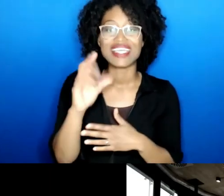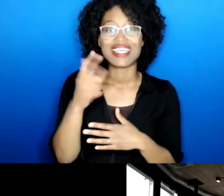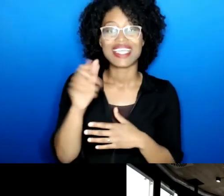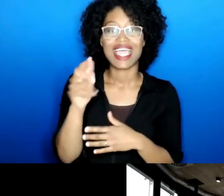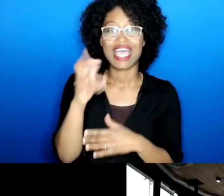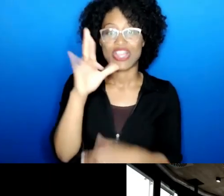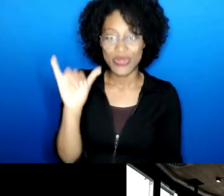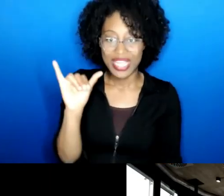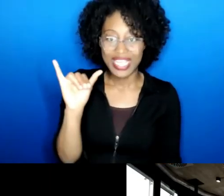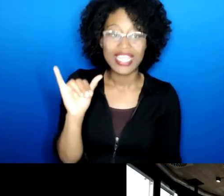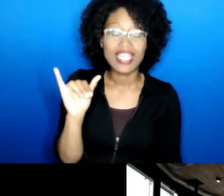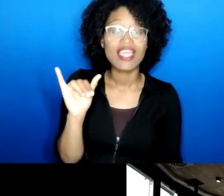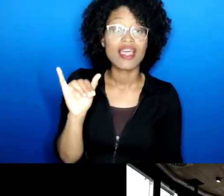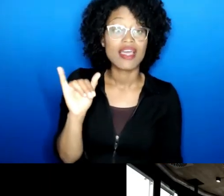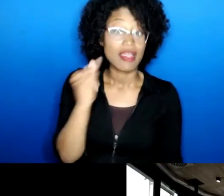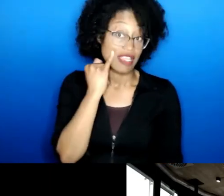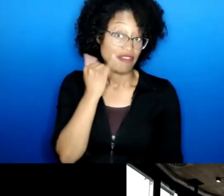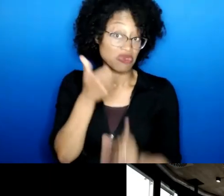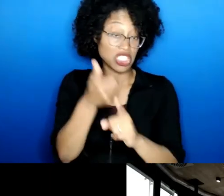you are a presenting author,